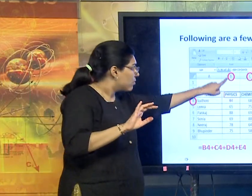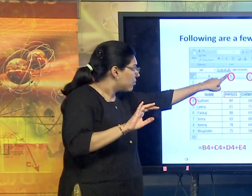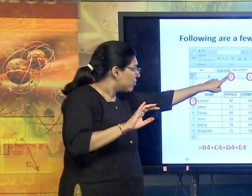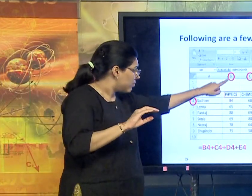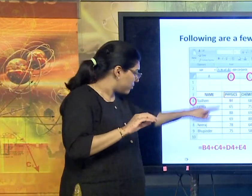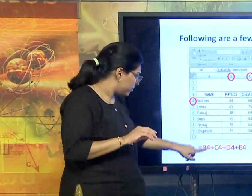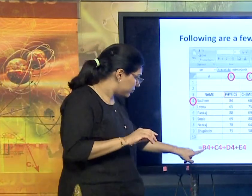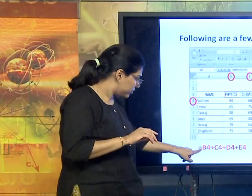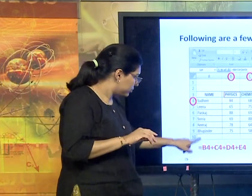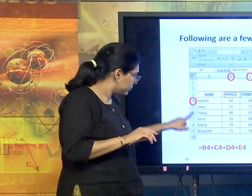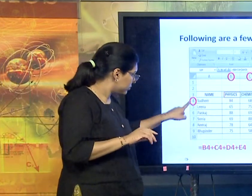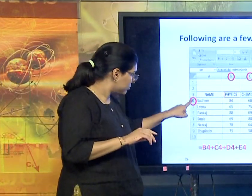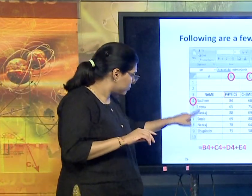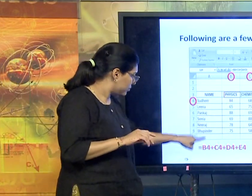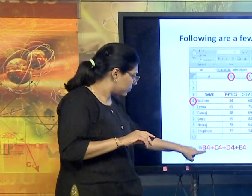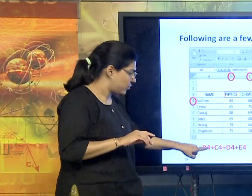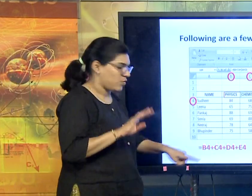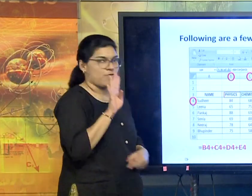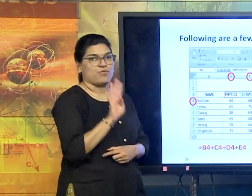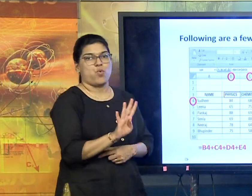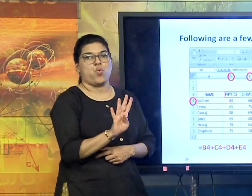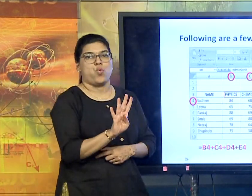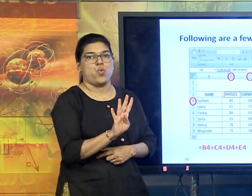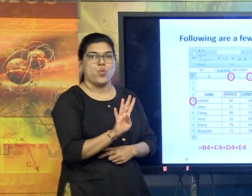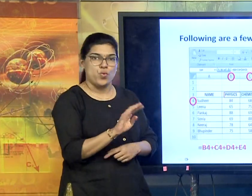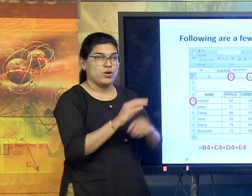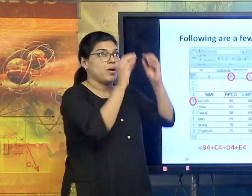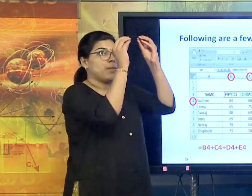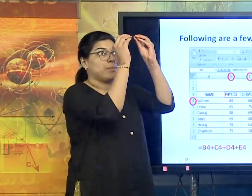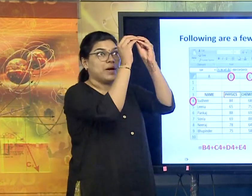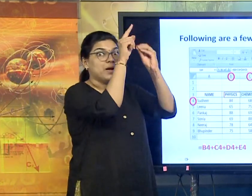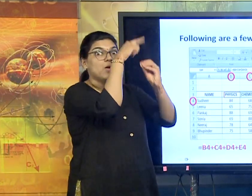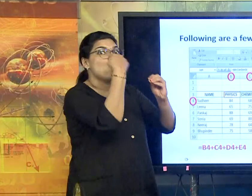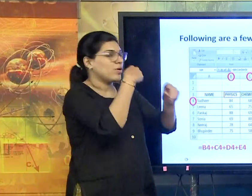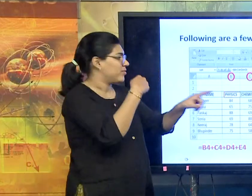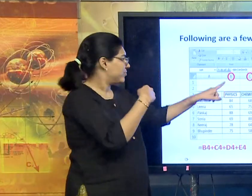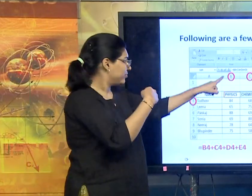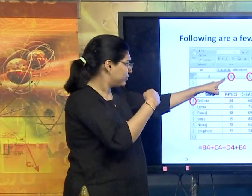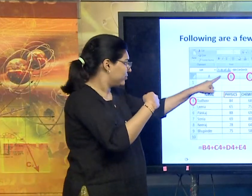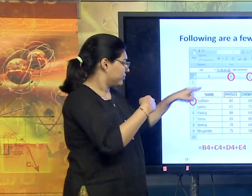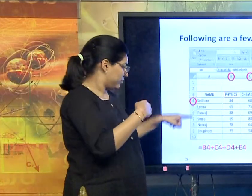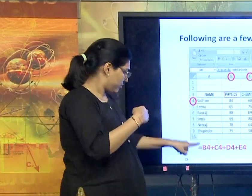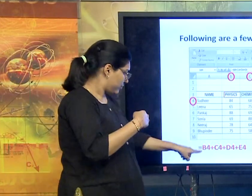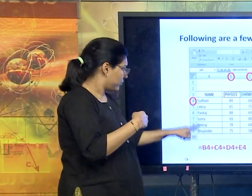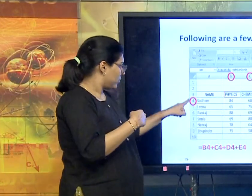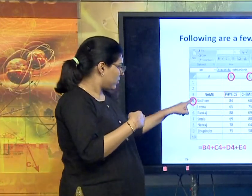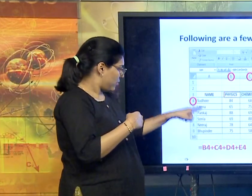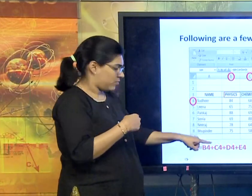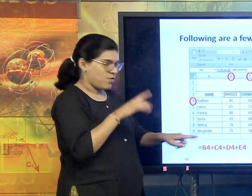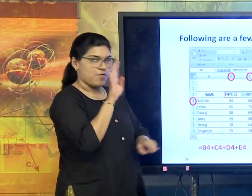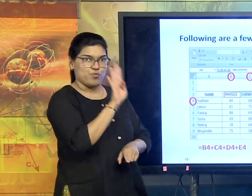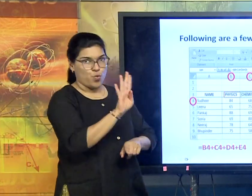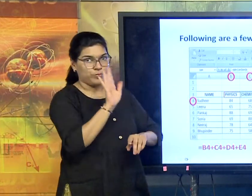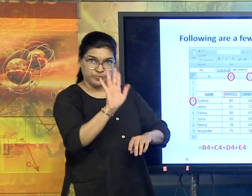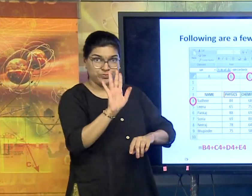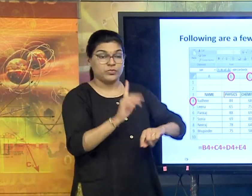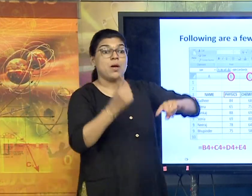When we just cross all those B and 4, we will get that 84 marks. So we need